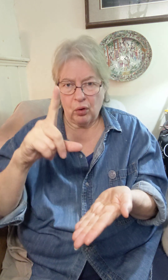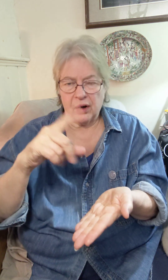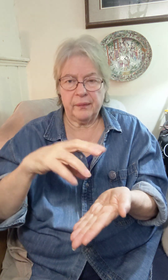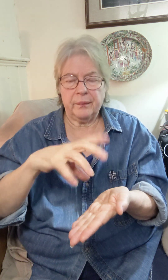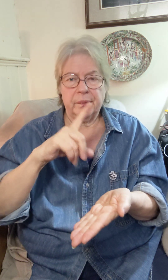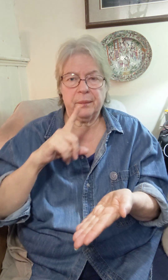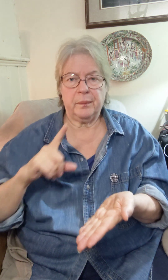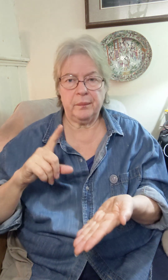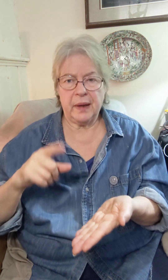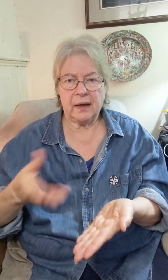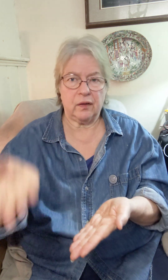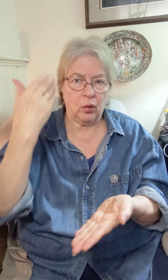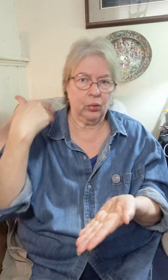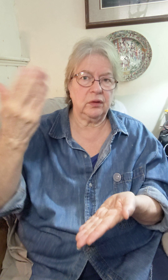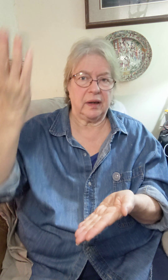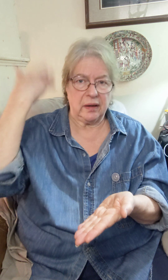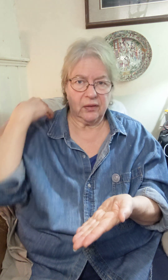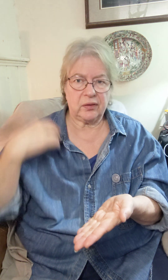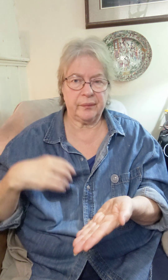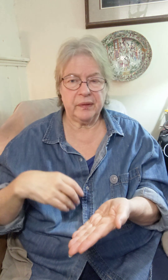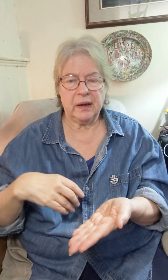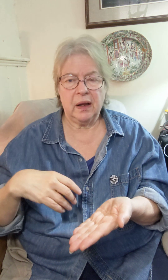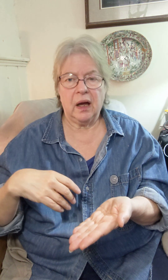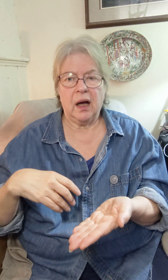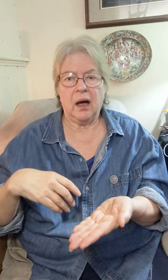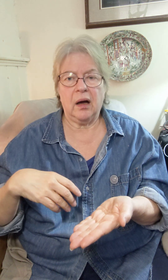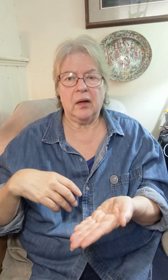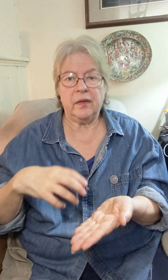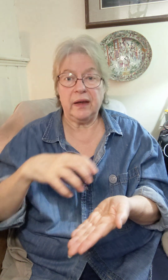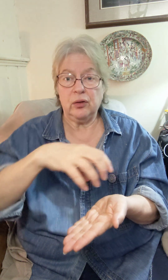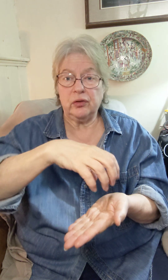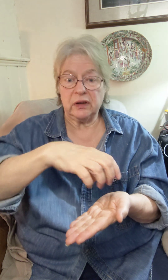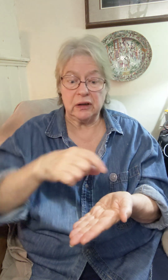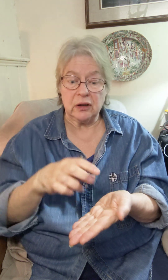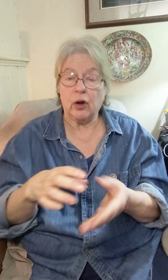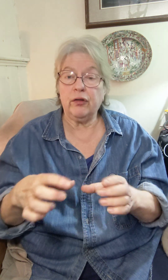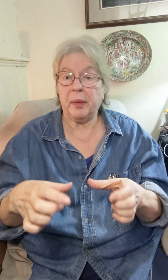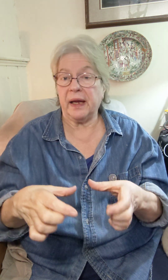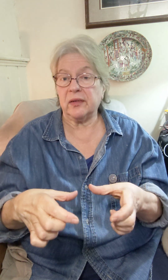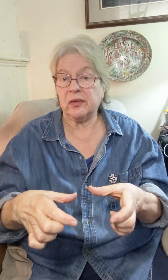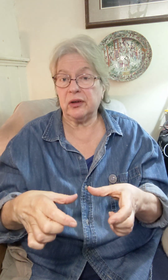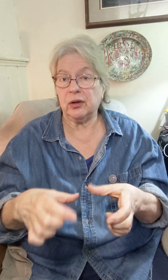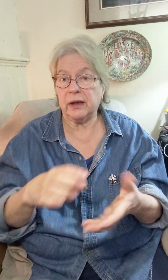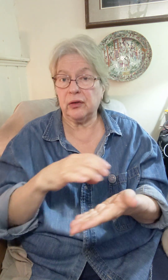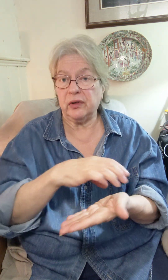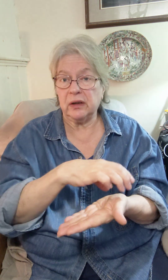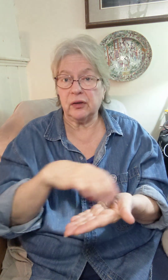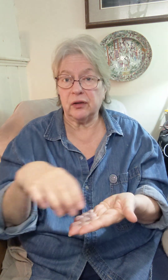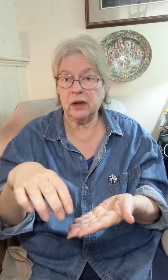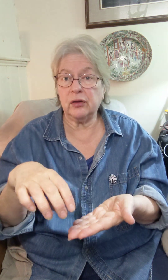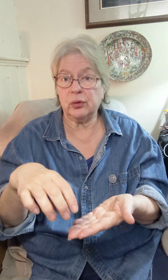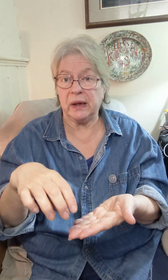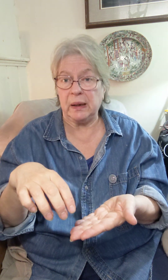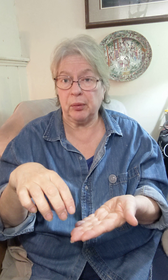Or, back in the old days, they used little loaf pans, like you've seen little zucchini